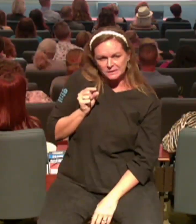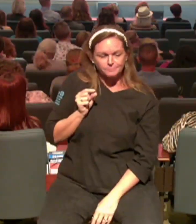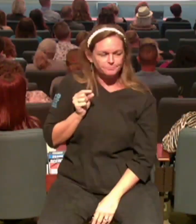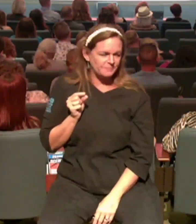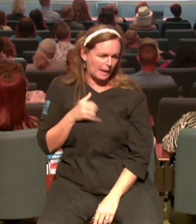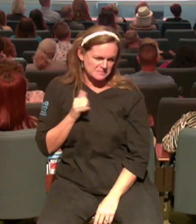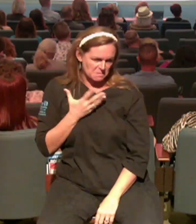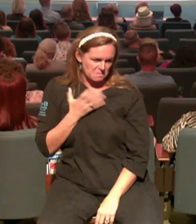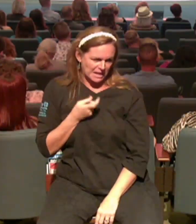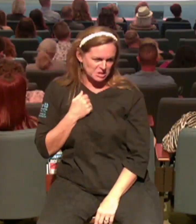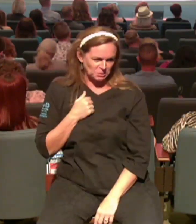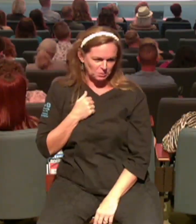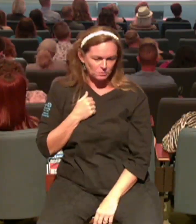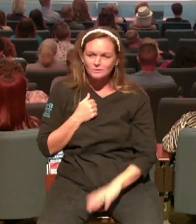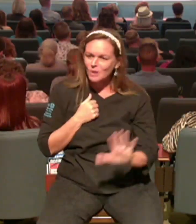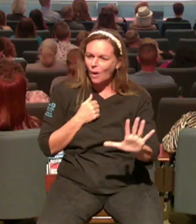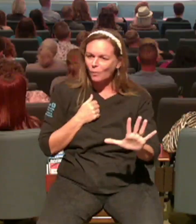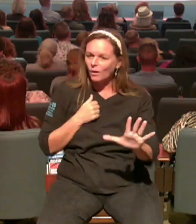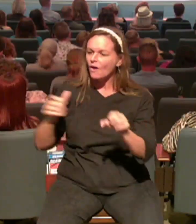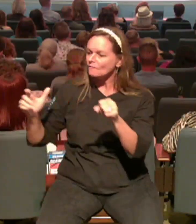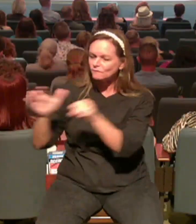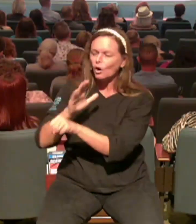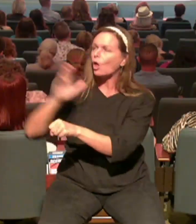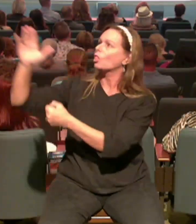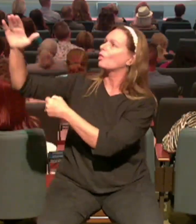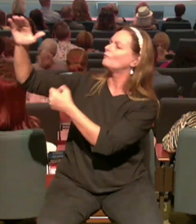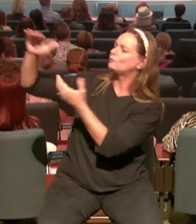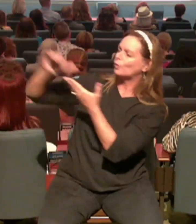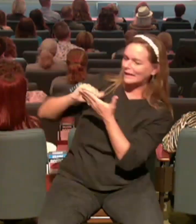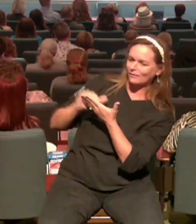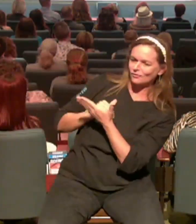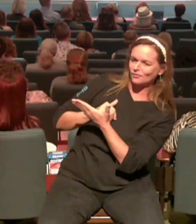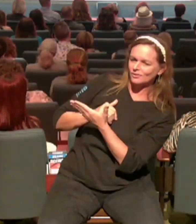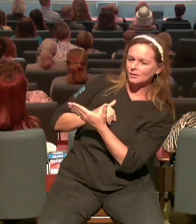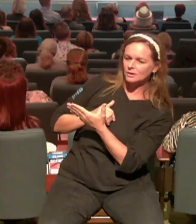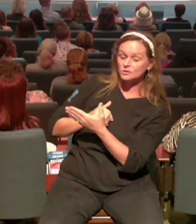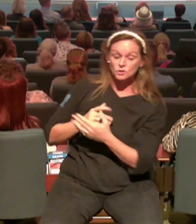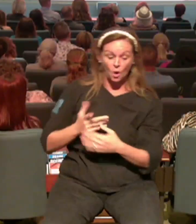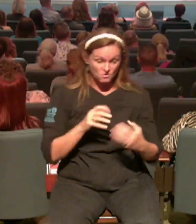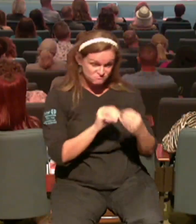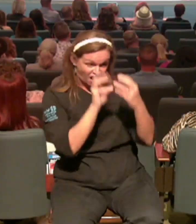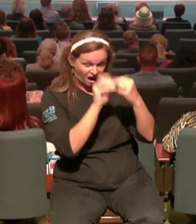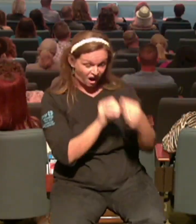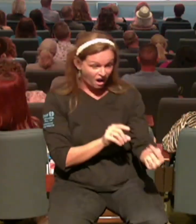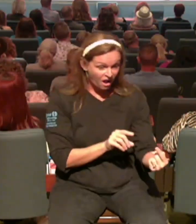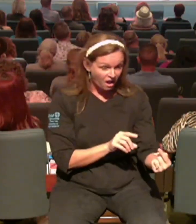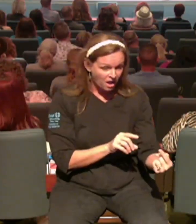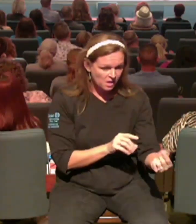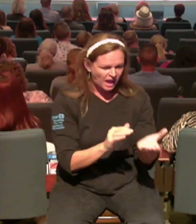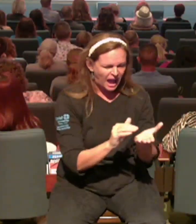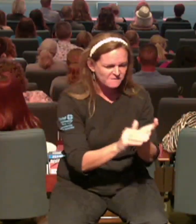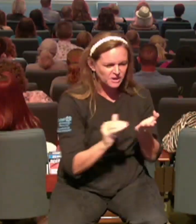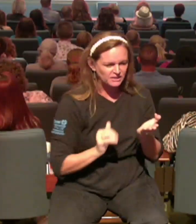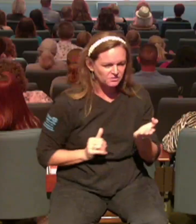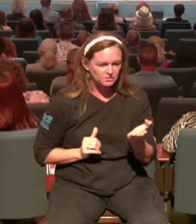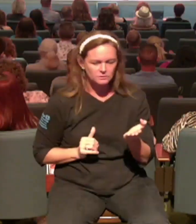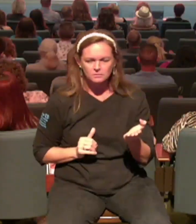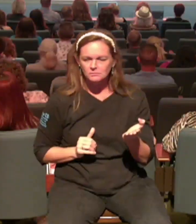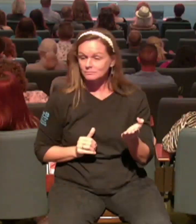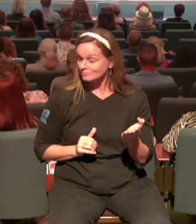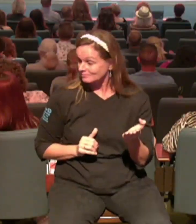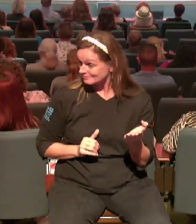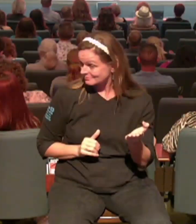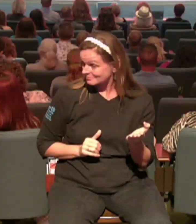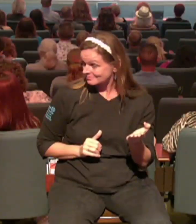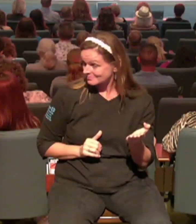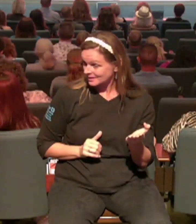Completely. No strings attached. It wasn't like, well, gosh, I don't know. Ah, man, what you did,